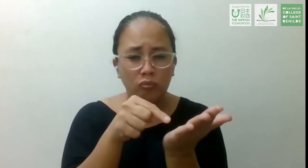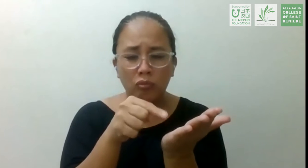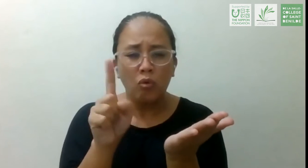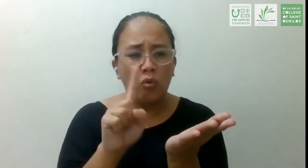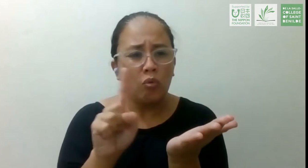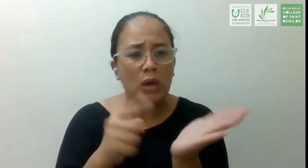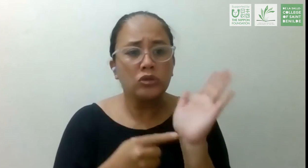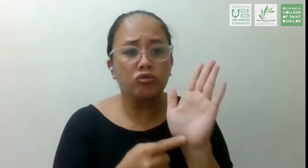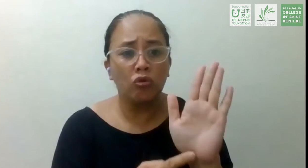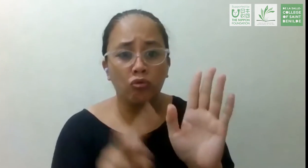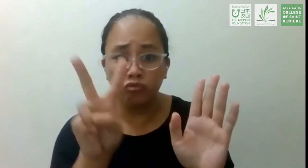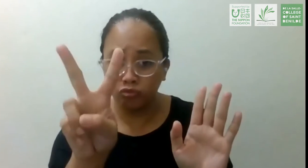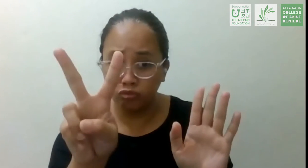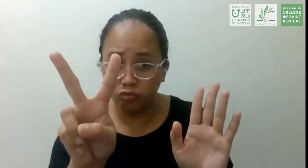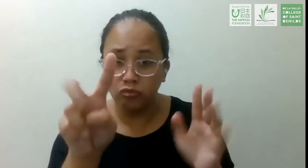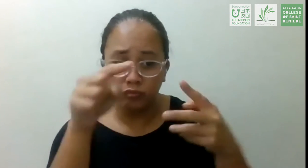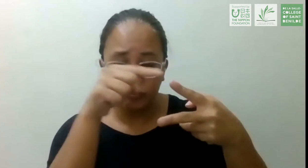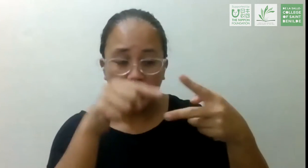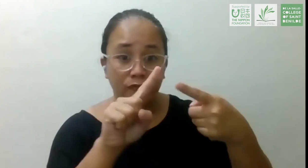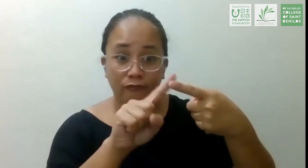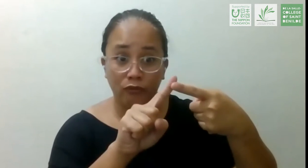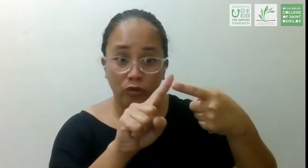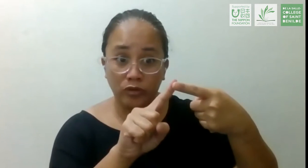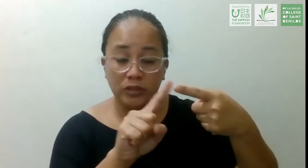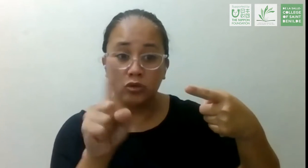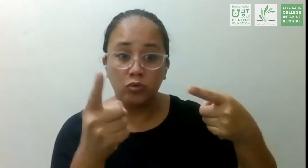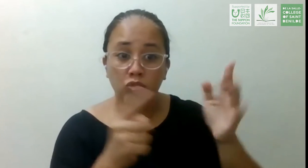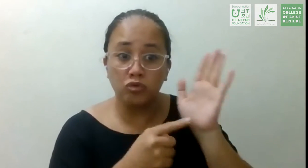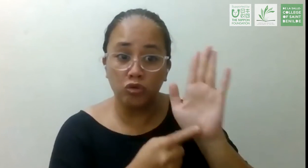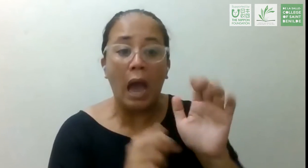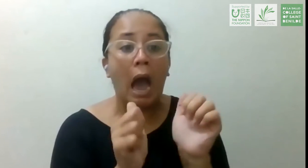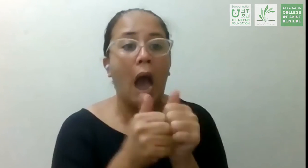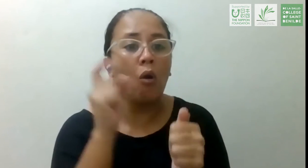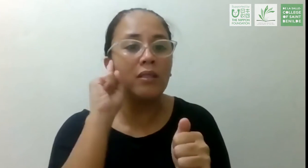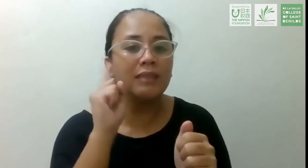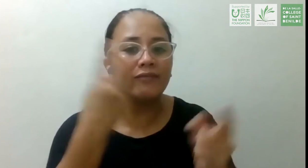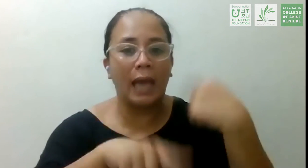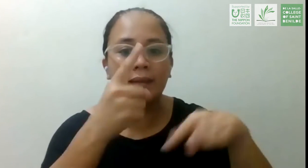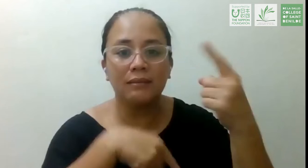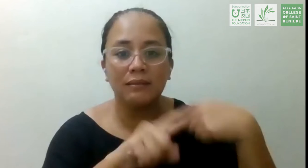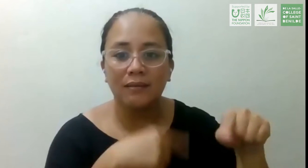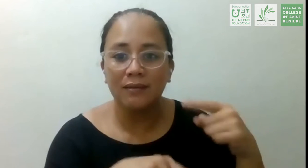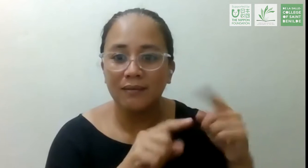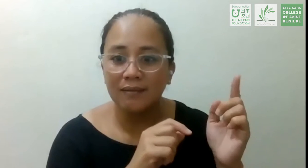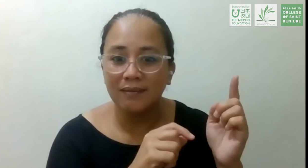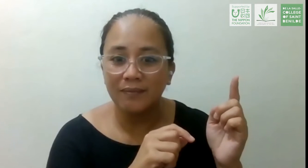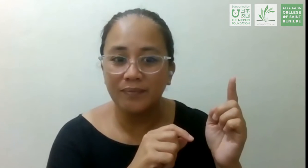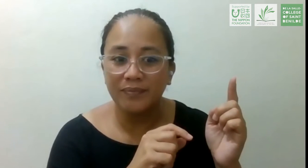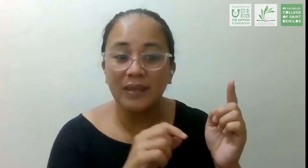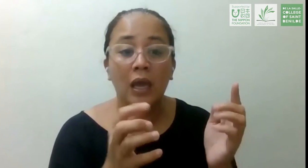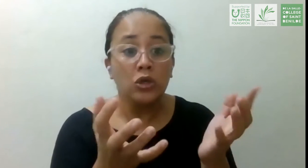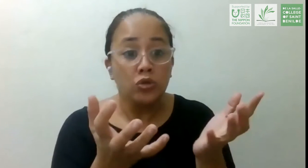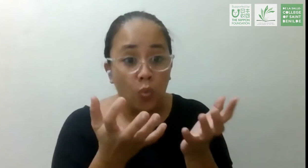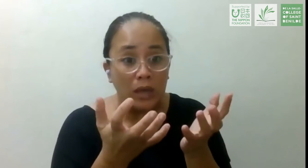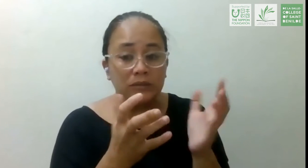show two things. First of all, you want to show how deaf people sign. And you want to talk about